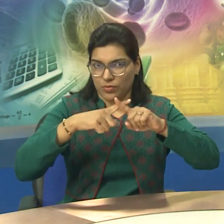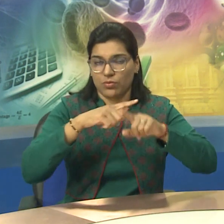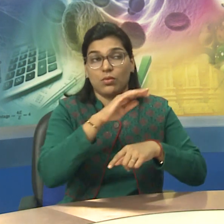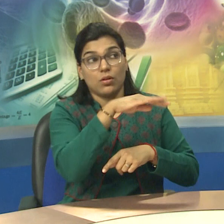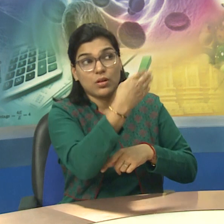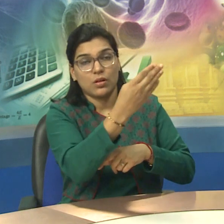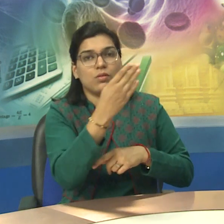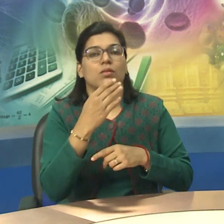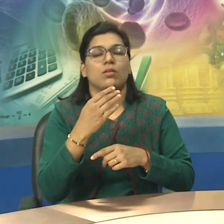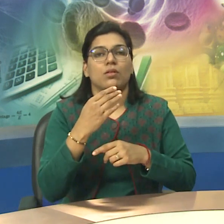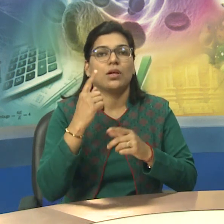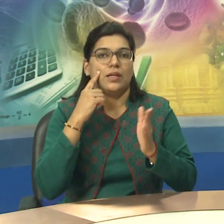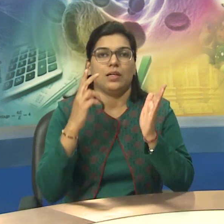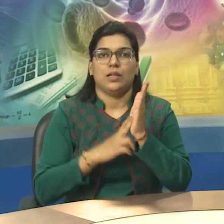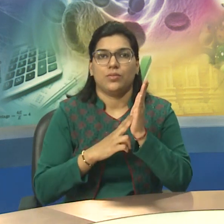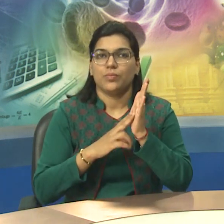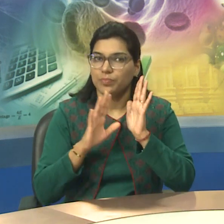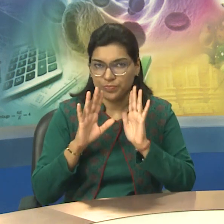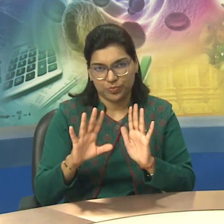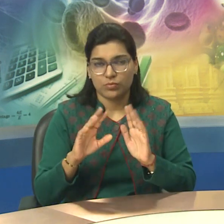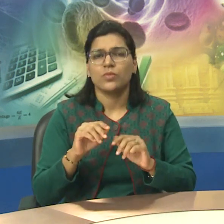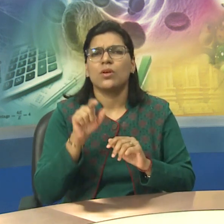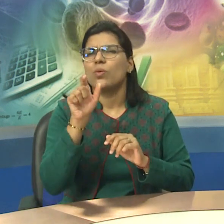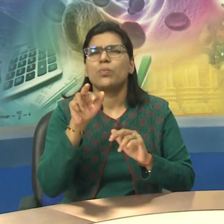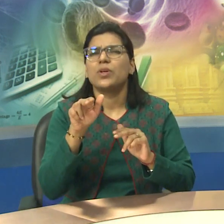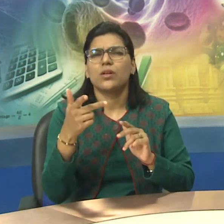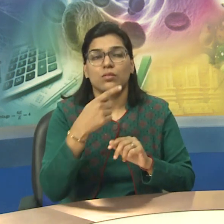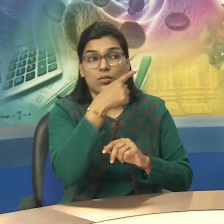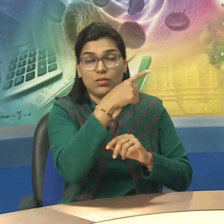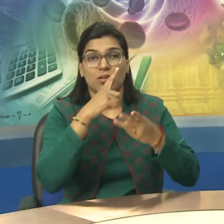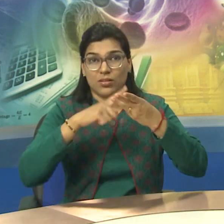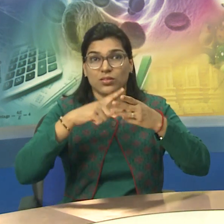External means outside, internal means